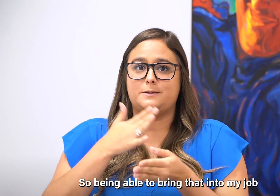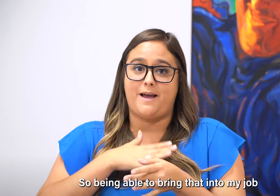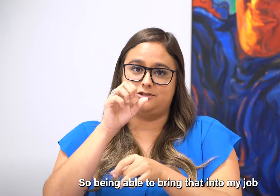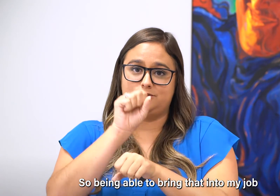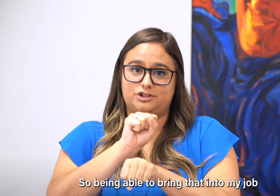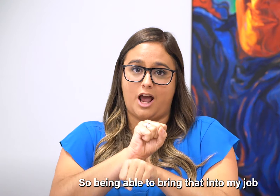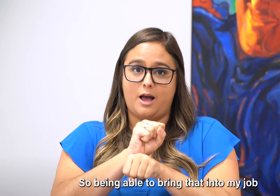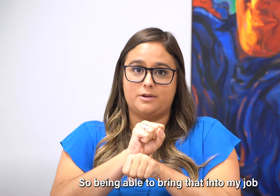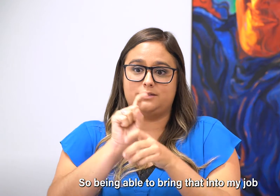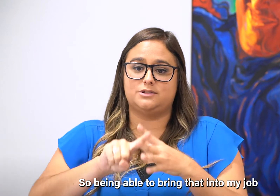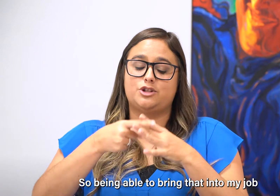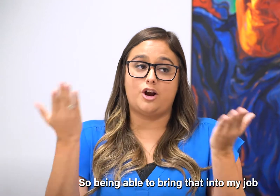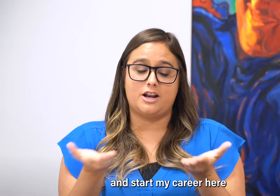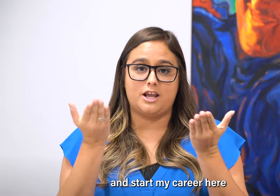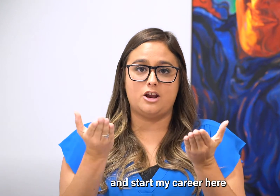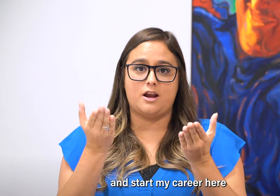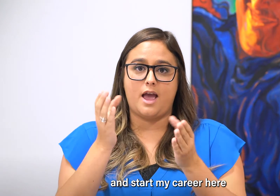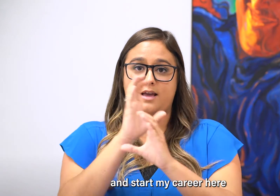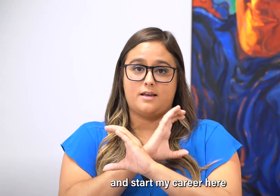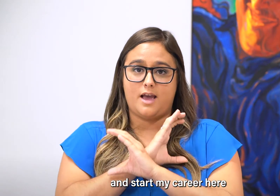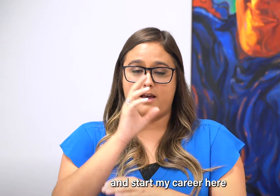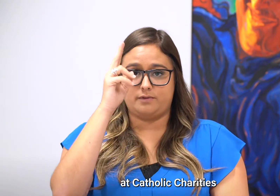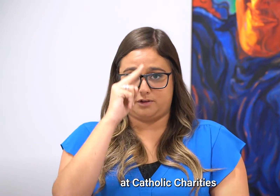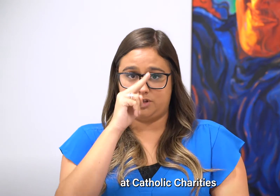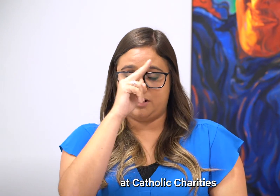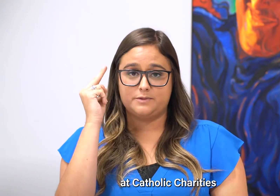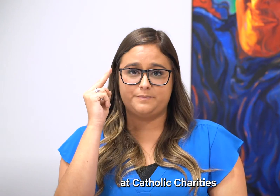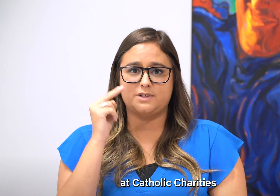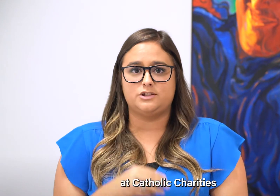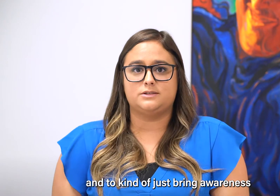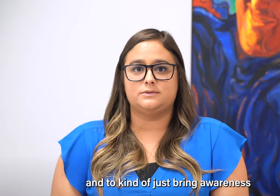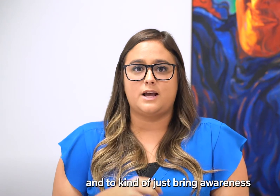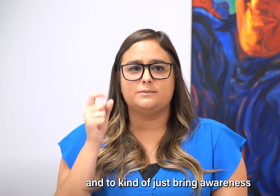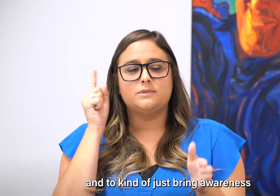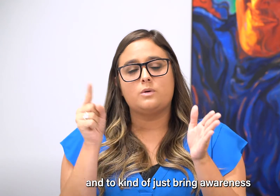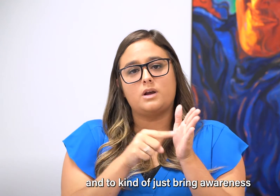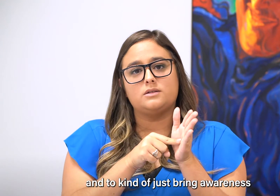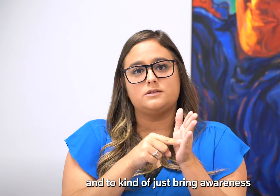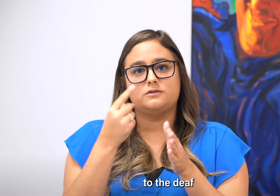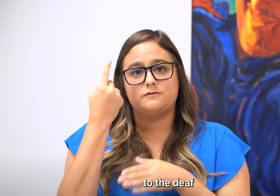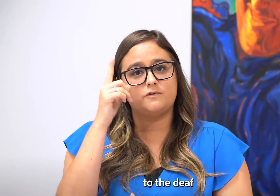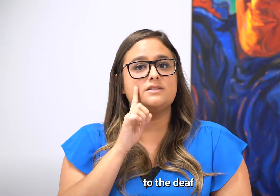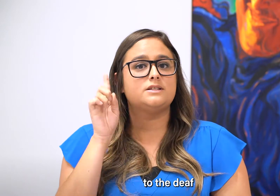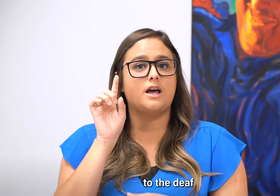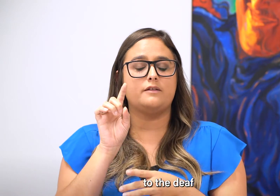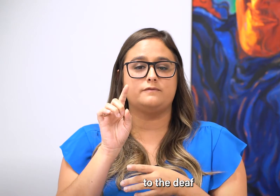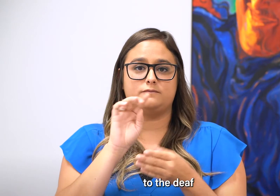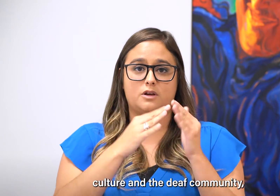able to bring that into my job and start my career here at Catholic Charities and kind of just bring awareness to the deaf